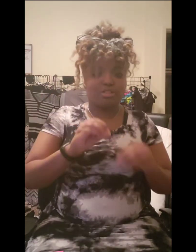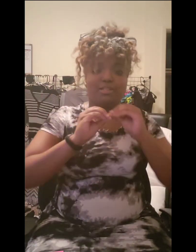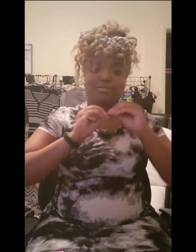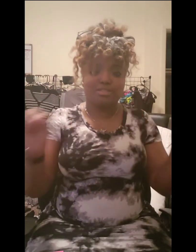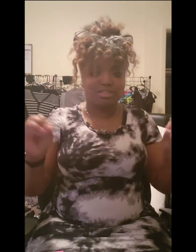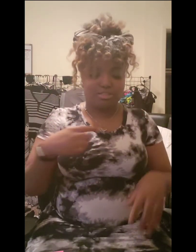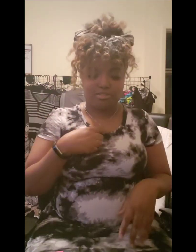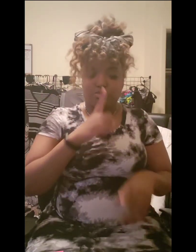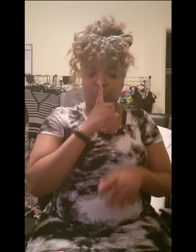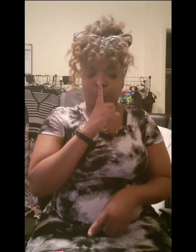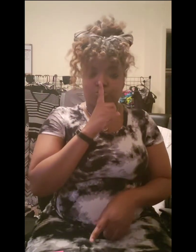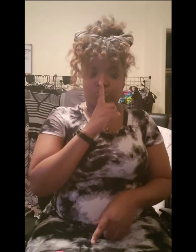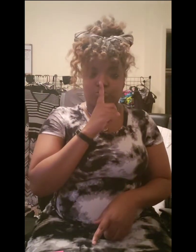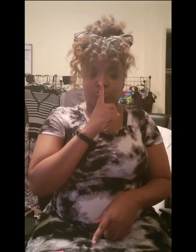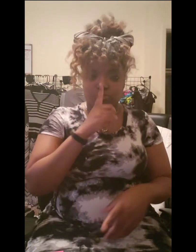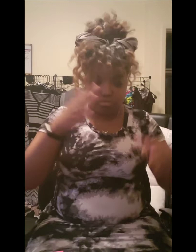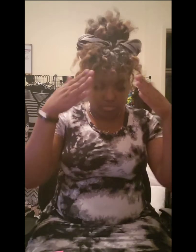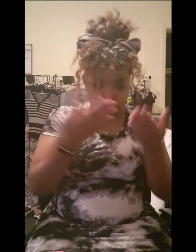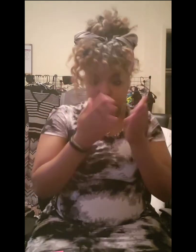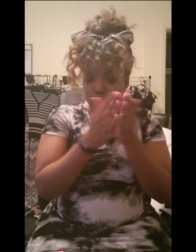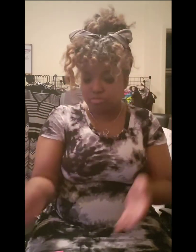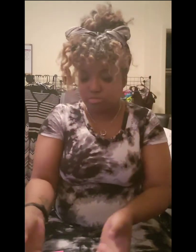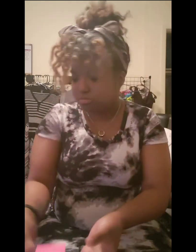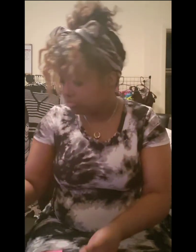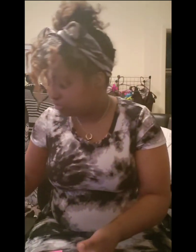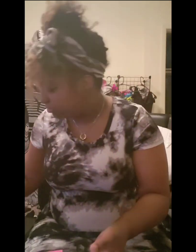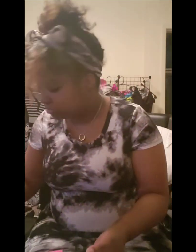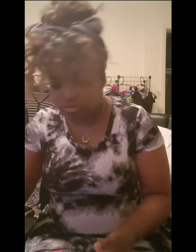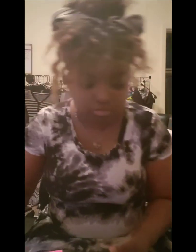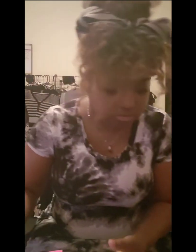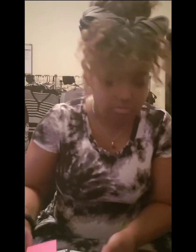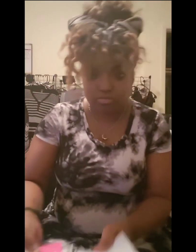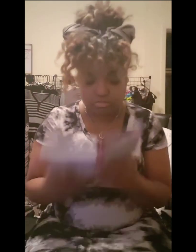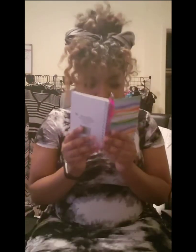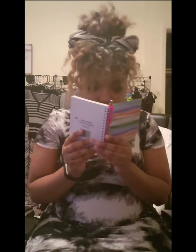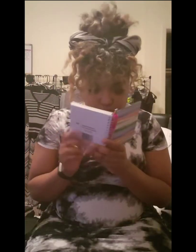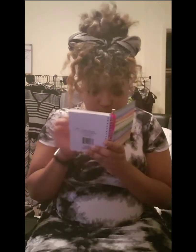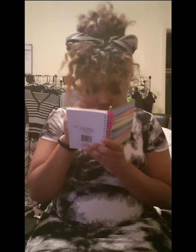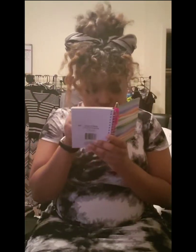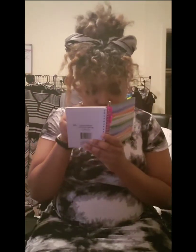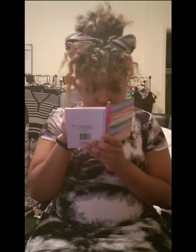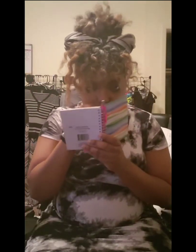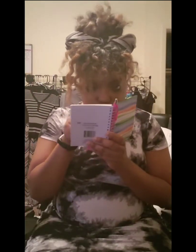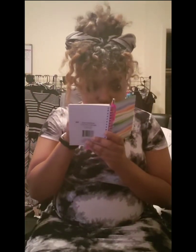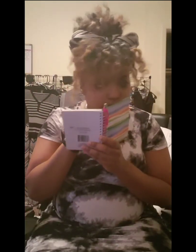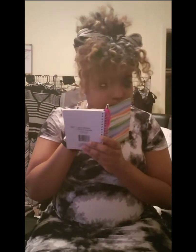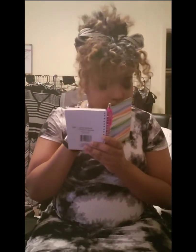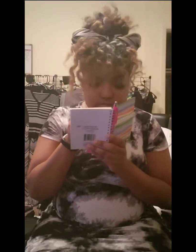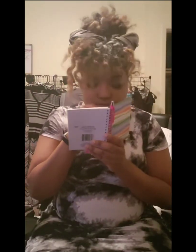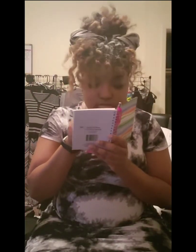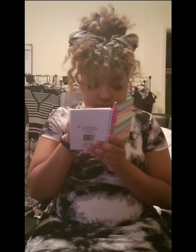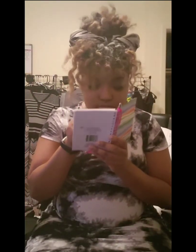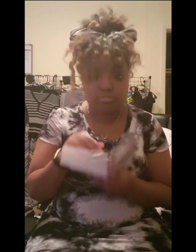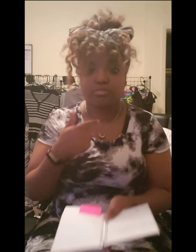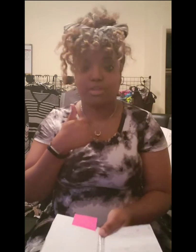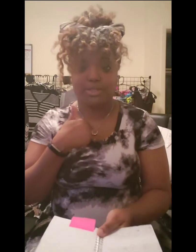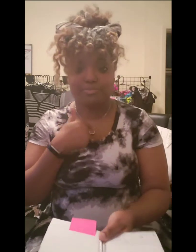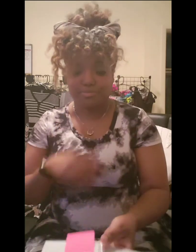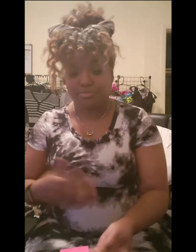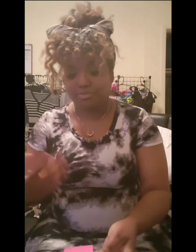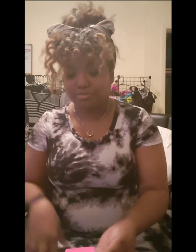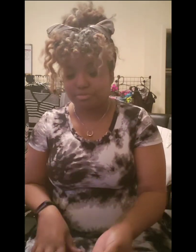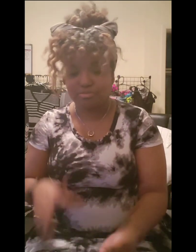didn't do dance. I didn't do instruments, nothing. I just focused on getting my education. I focused on my schoolwork. I